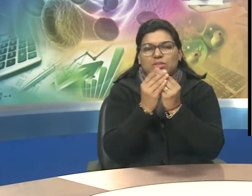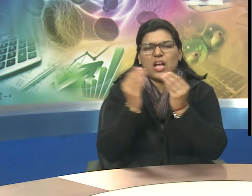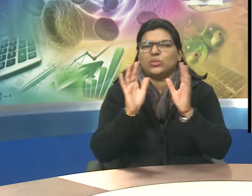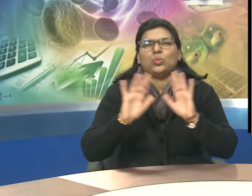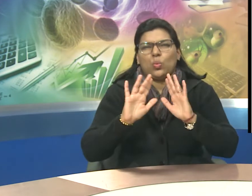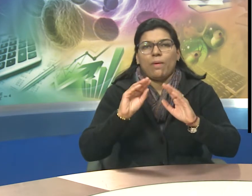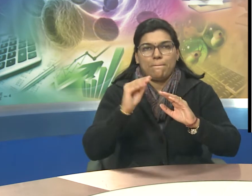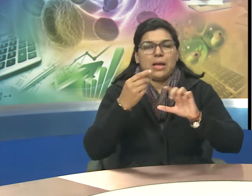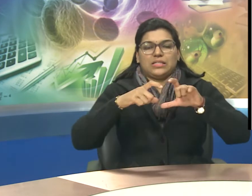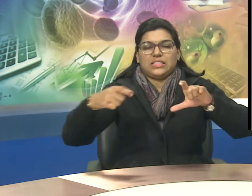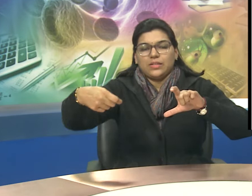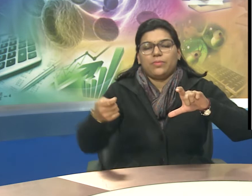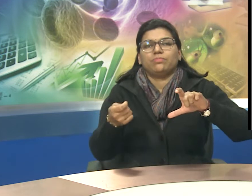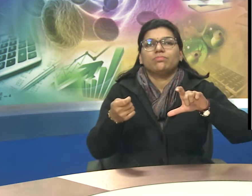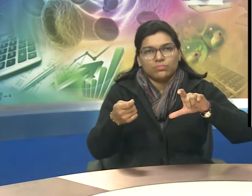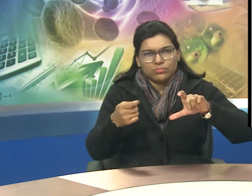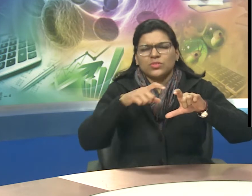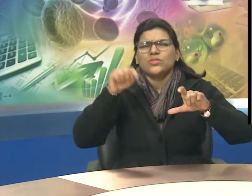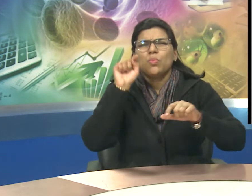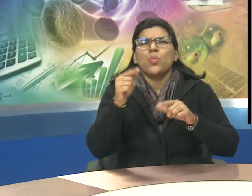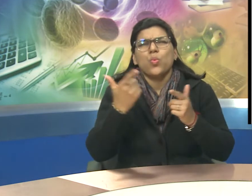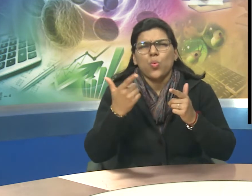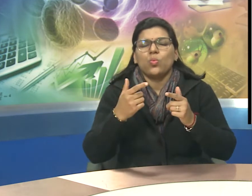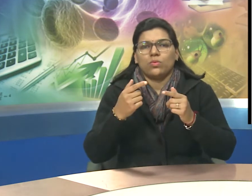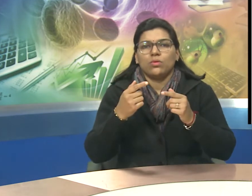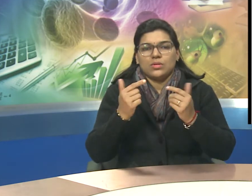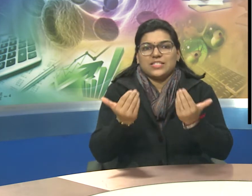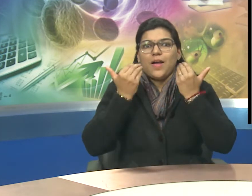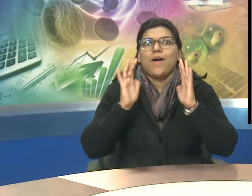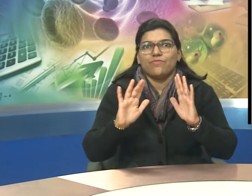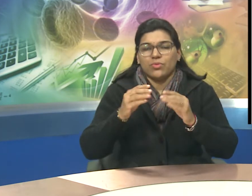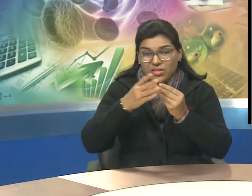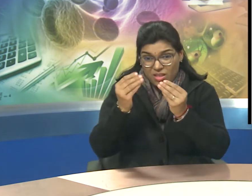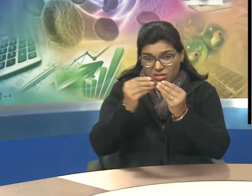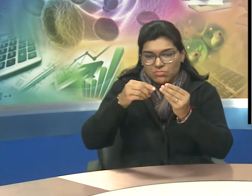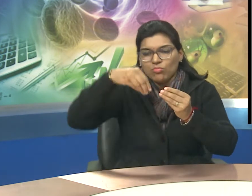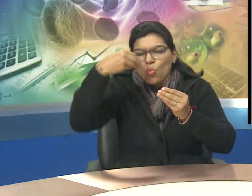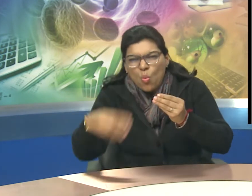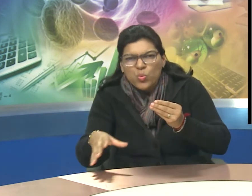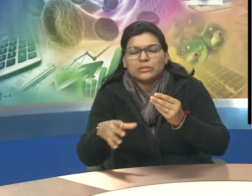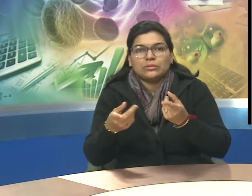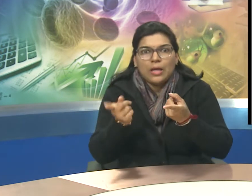that it facilitates business transactions through